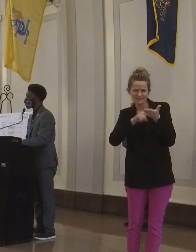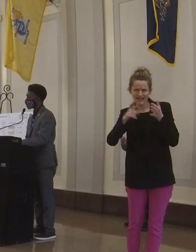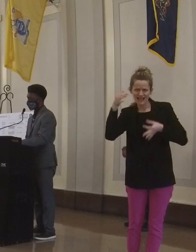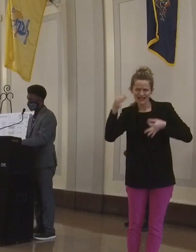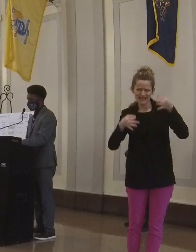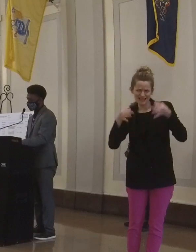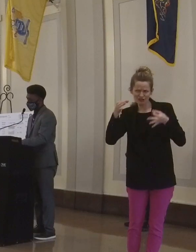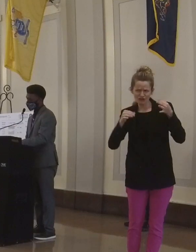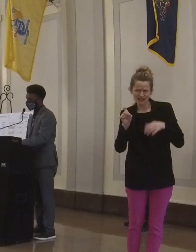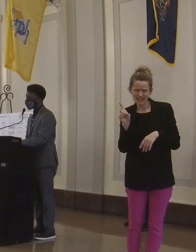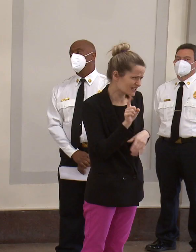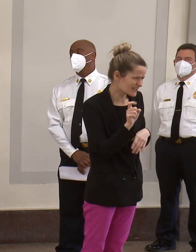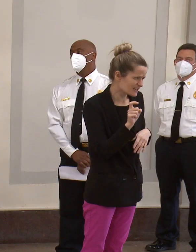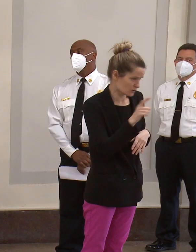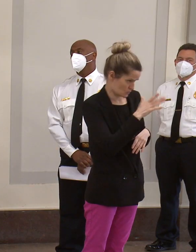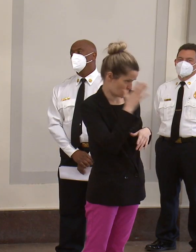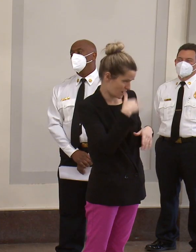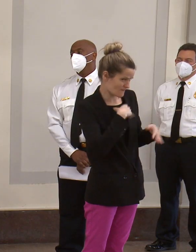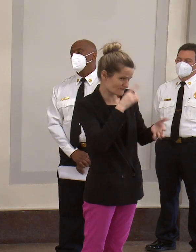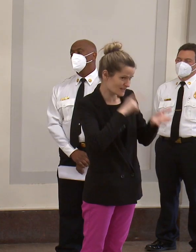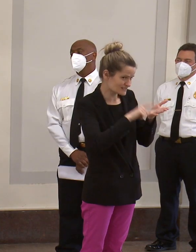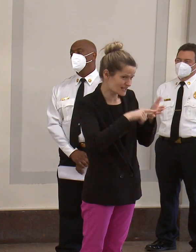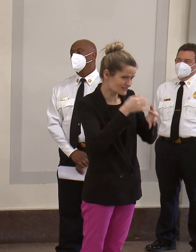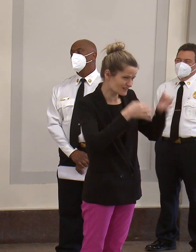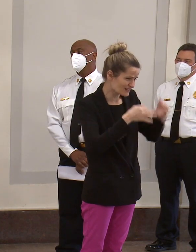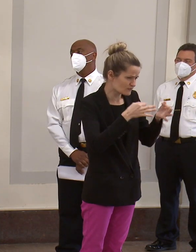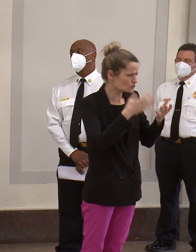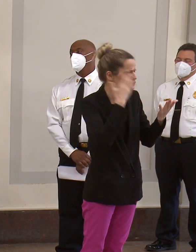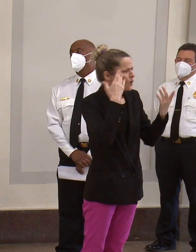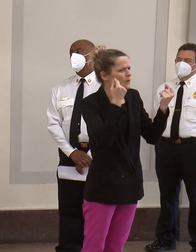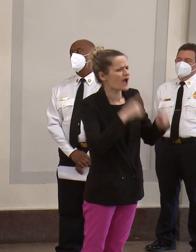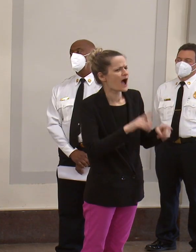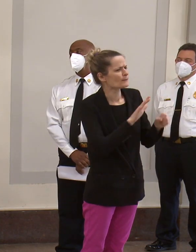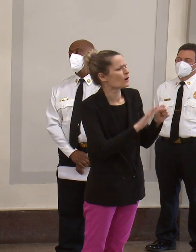Baltimore City public schools? So I'm aware of the report. We